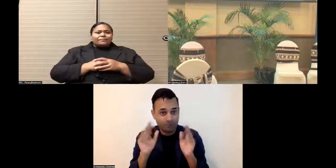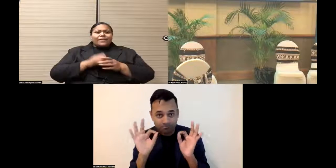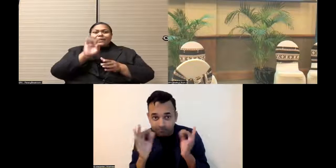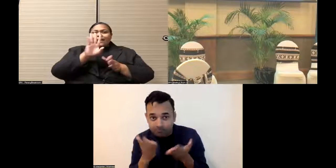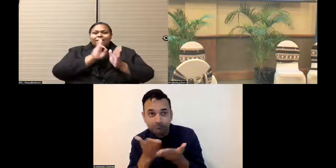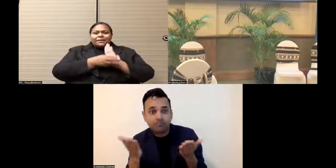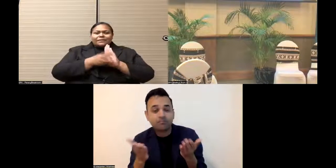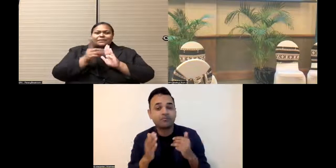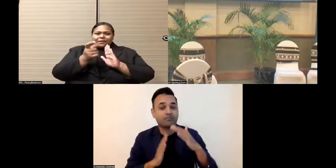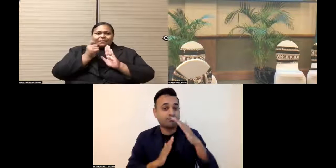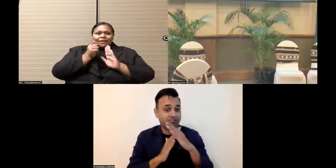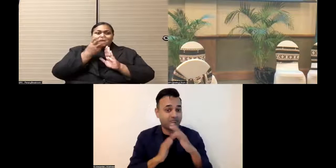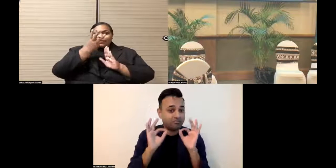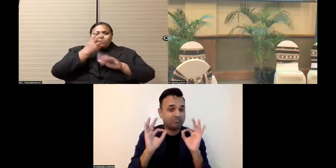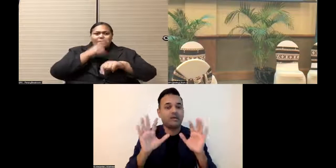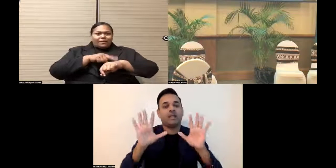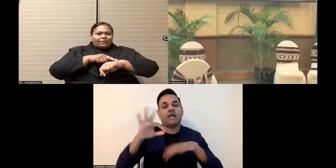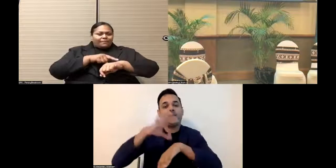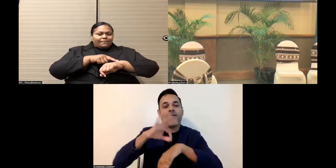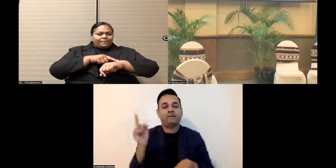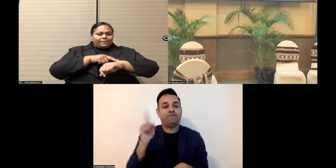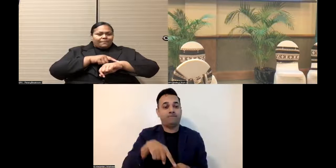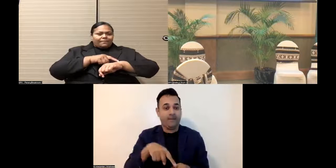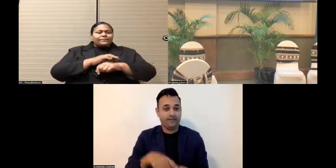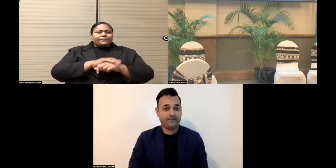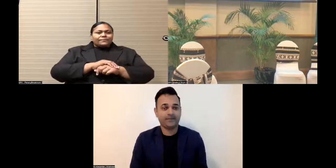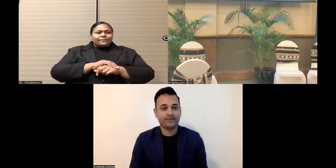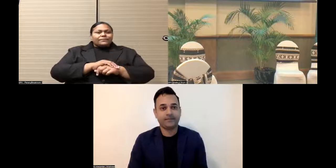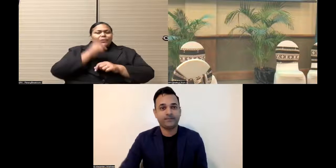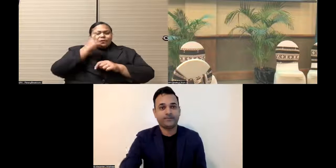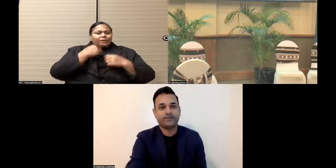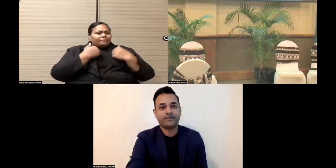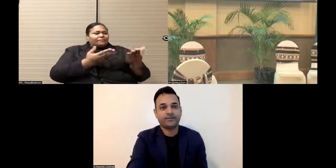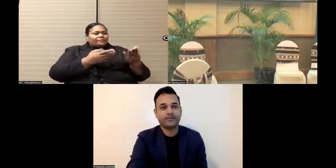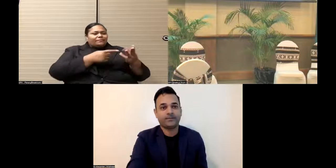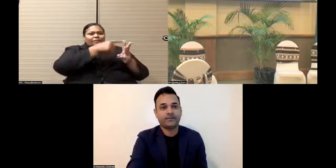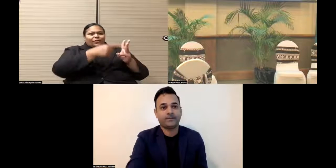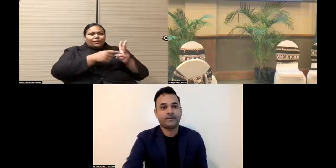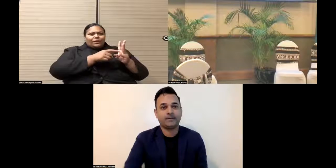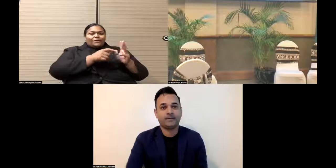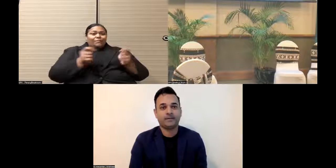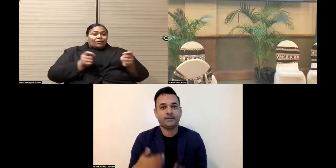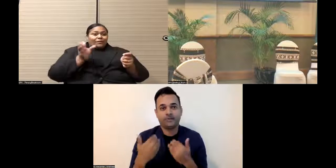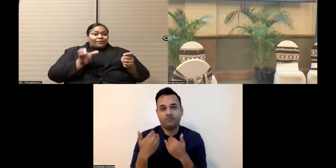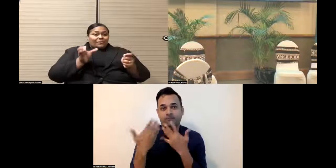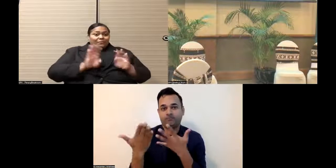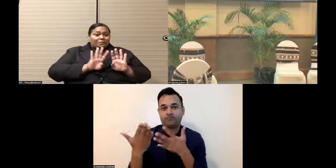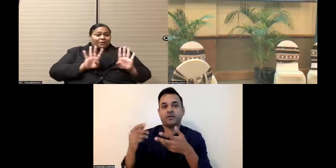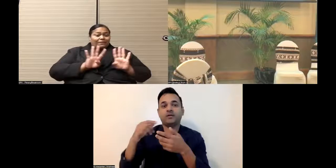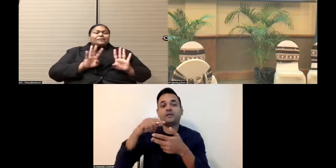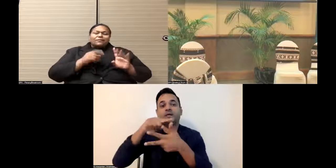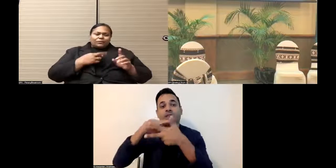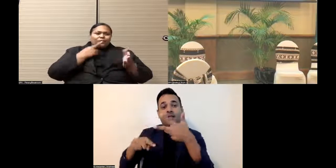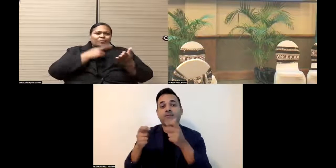three moderators for the reporting back from each of the concurrent session. Vinaka, and see you at 3 p.m. Fiji